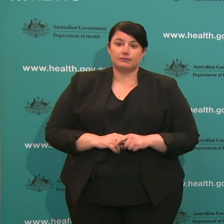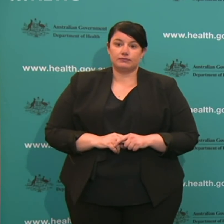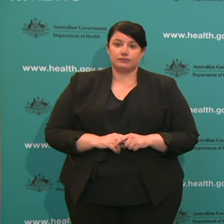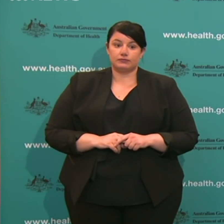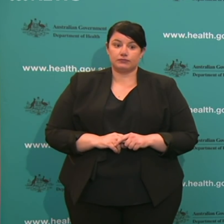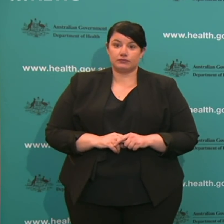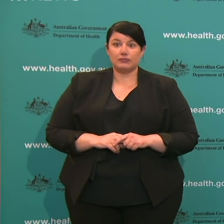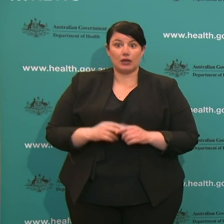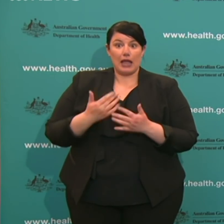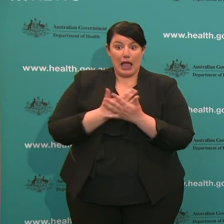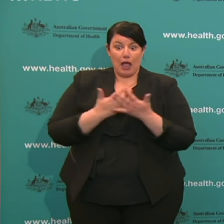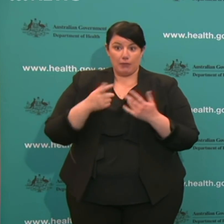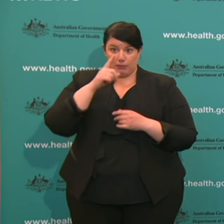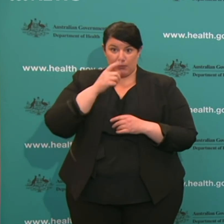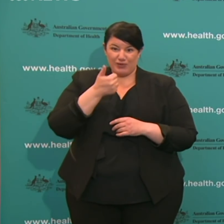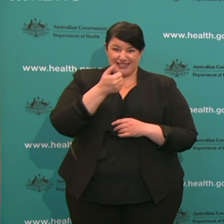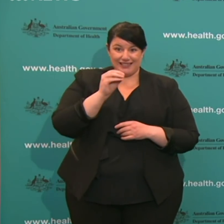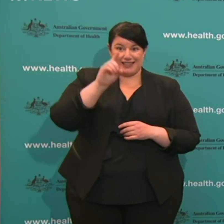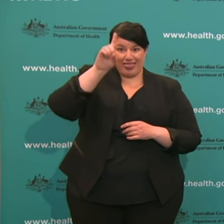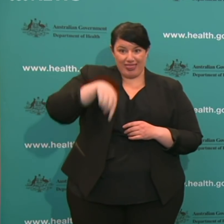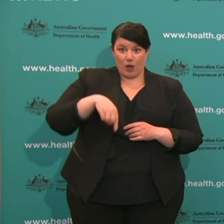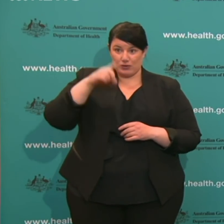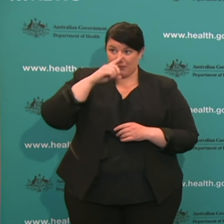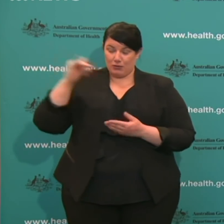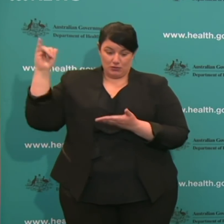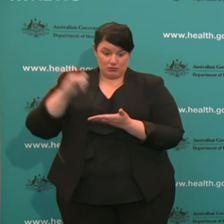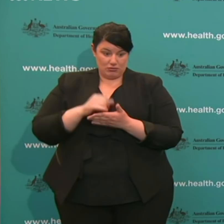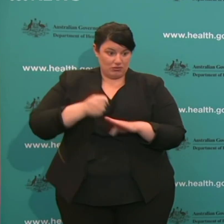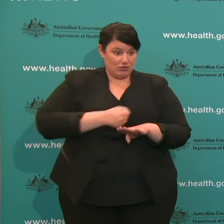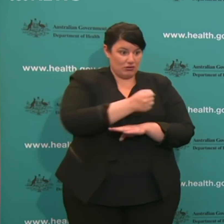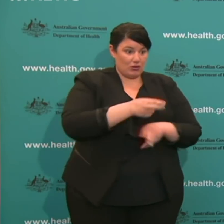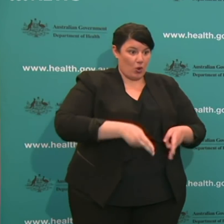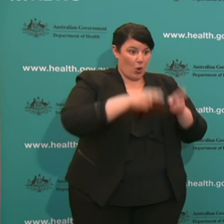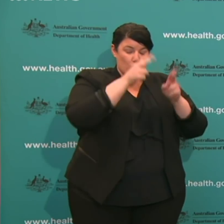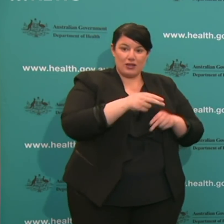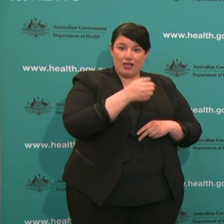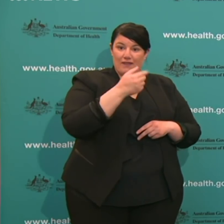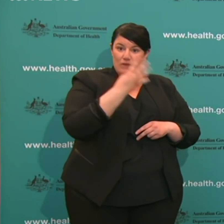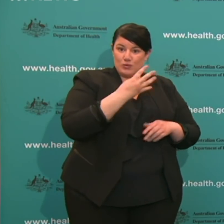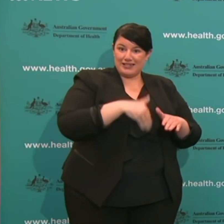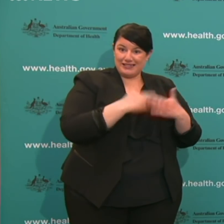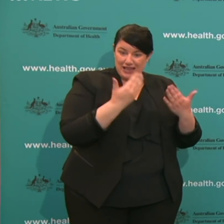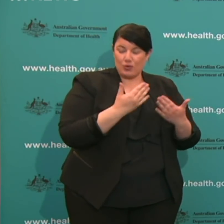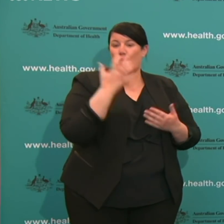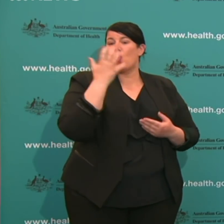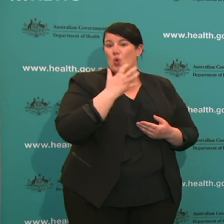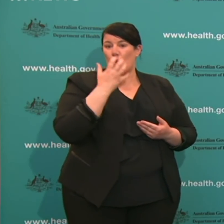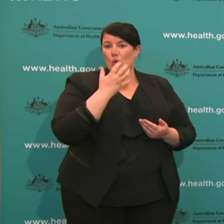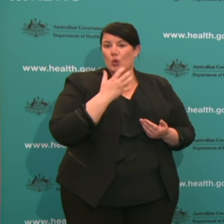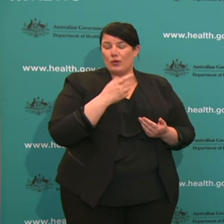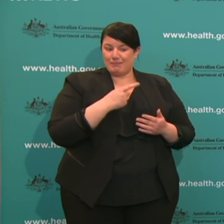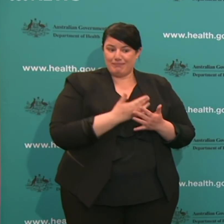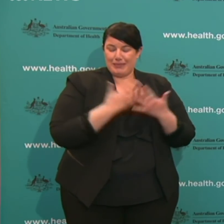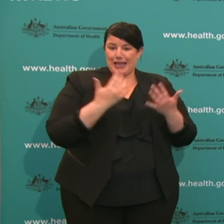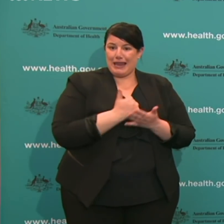been significant. Over 60,000 people have been in hotel quarantine, and that is a burden